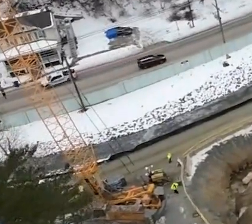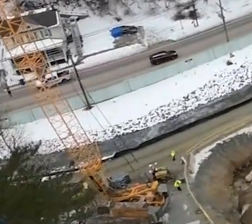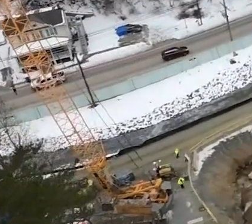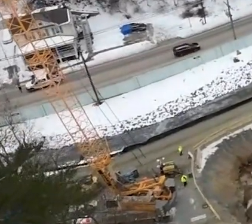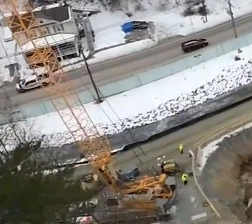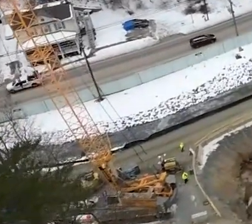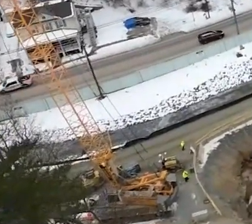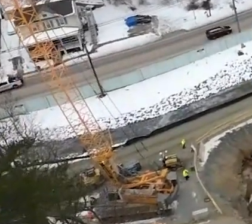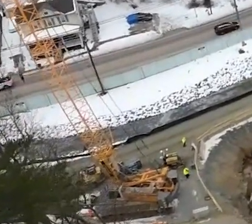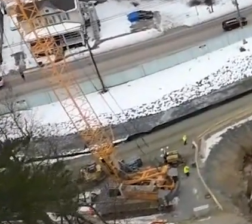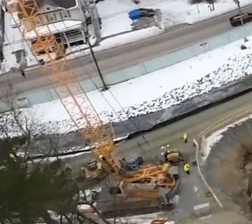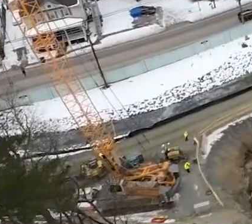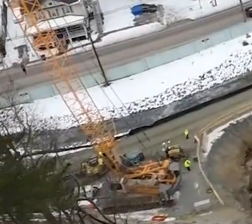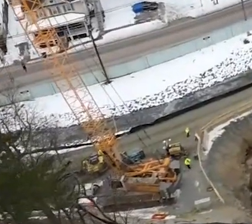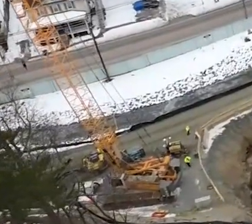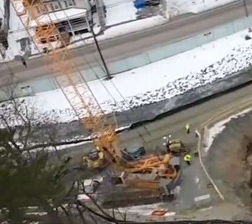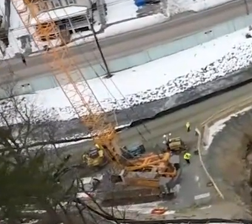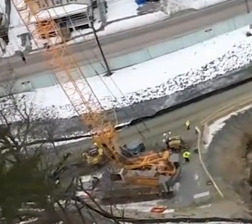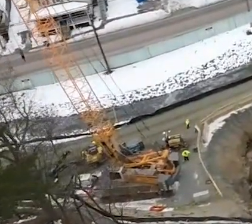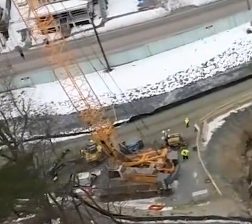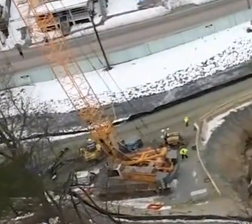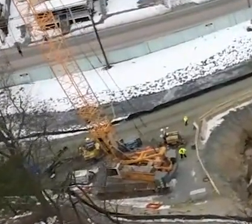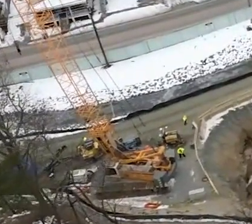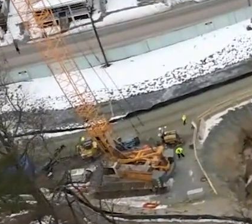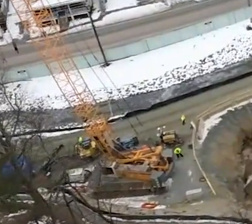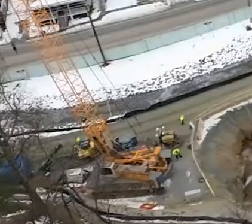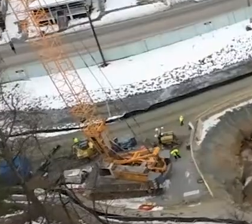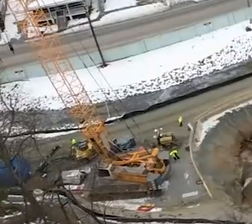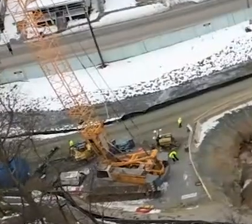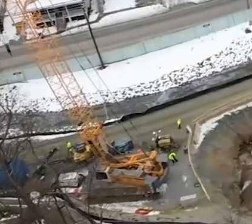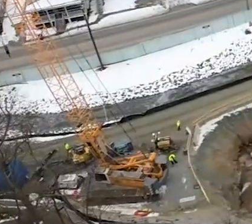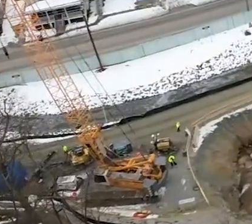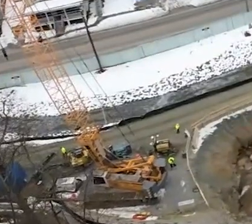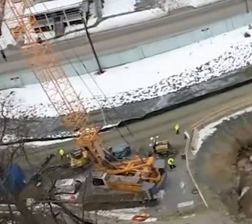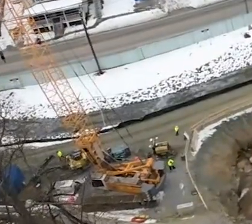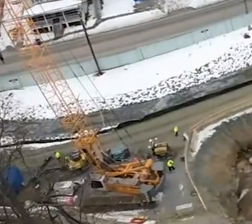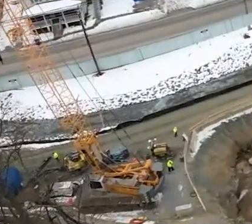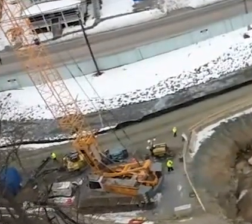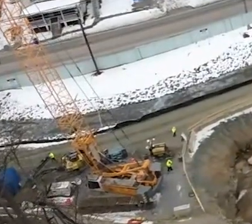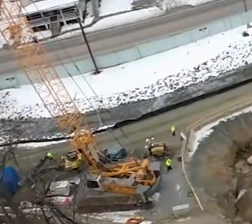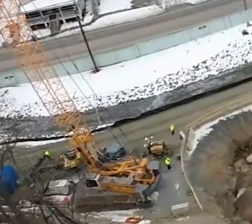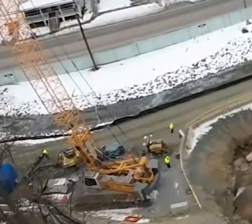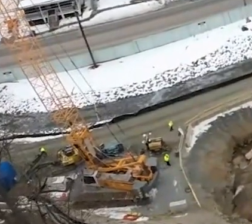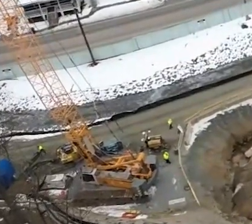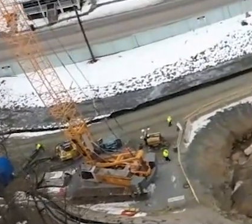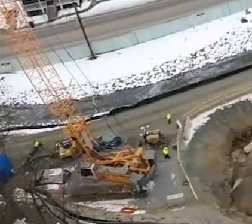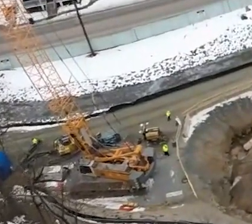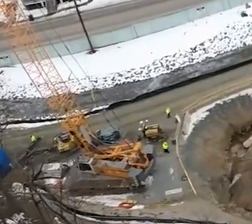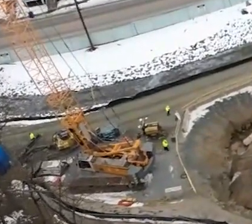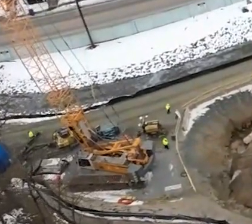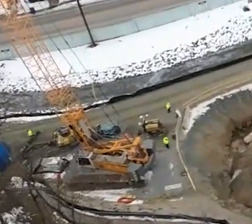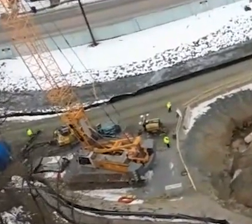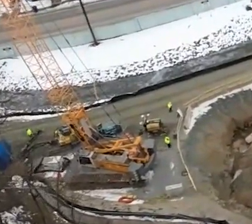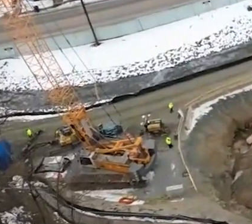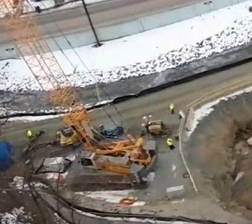through solid granite about 150 feet below the surface, all the way to the Patapsco